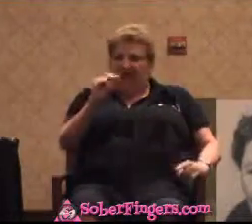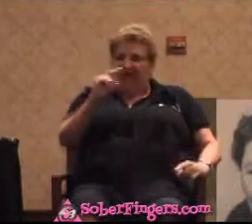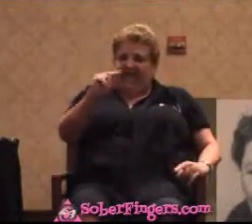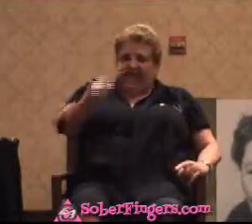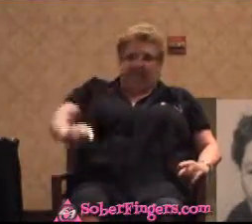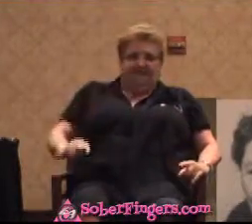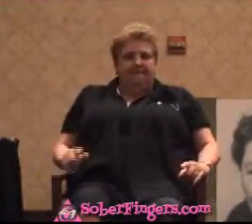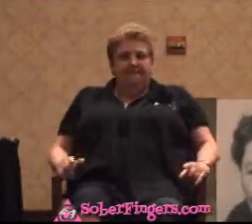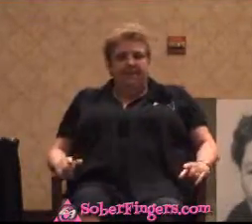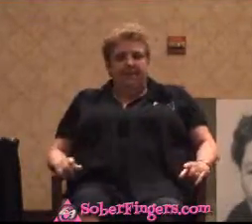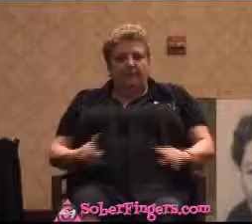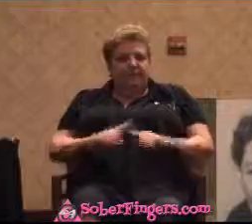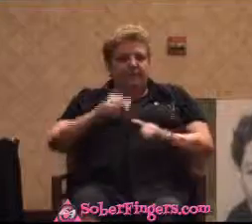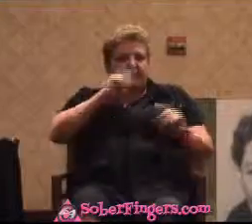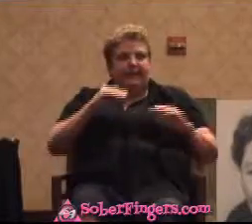But she didn't budge when I hit her.